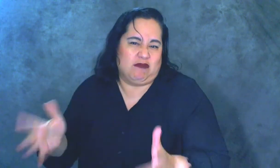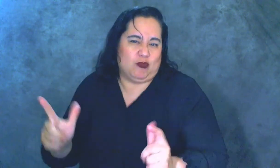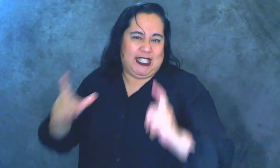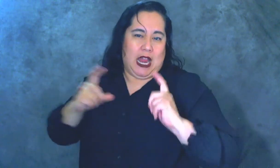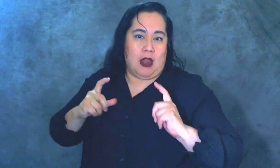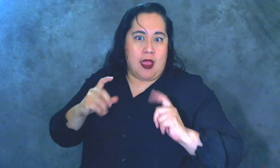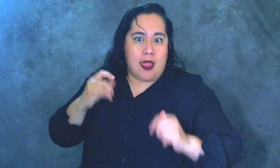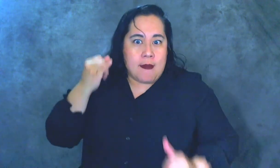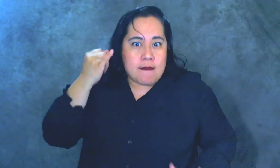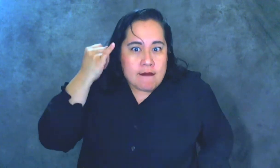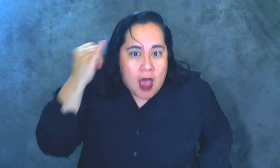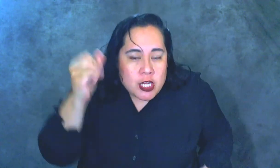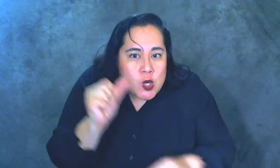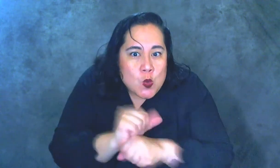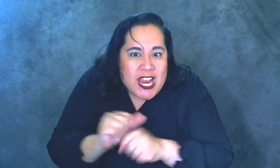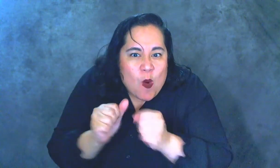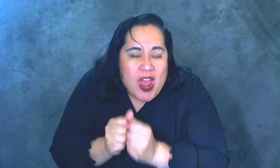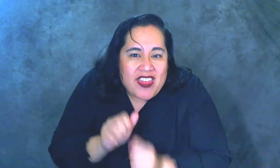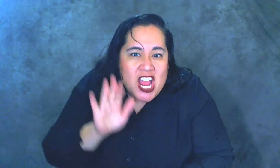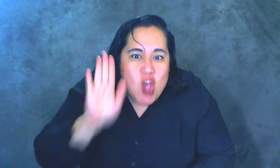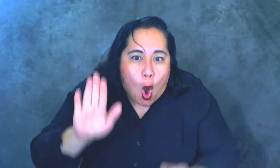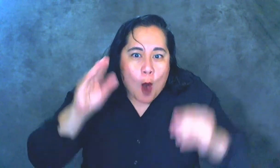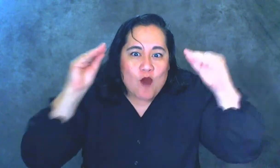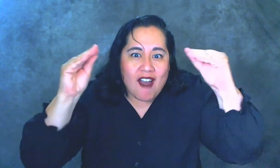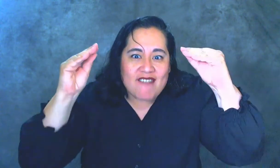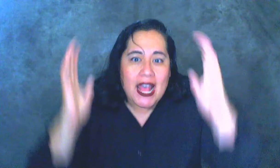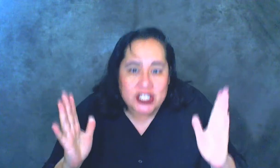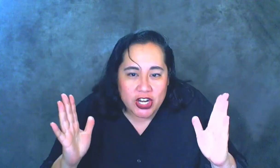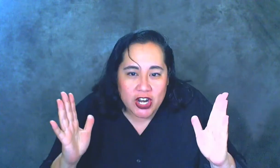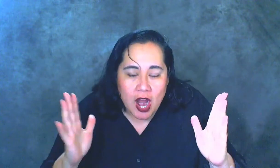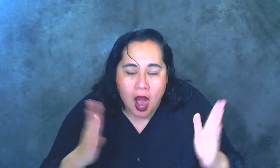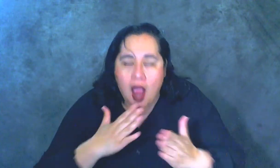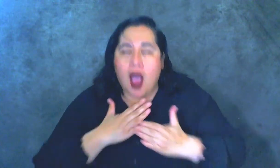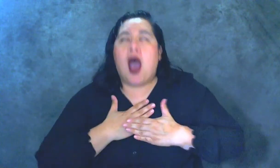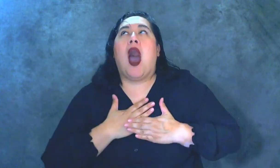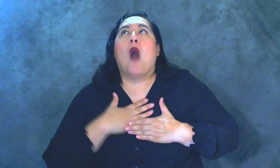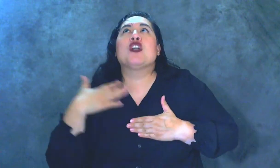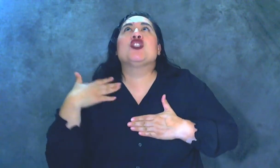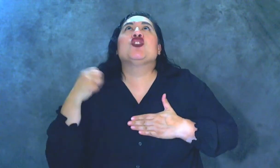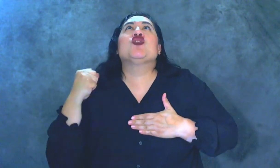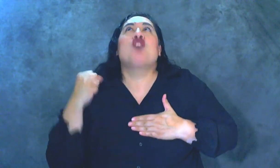Imagine working with your professor. I was so